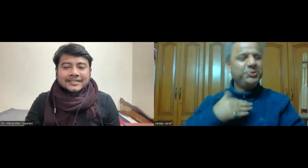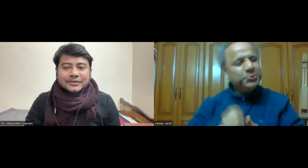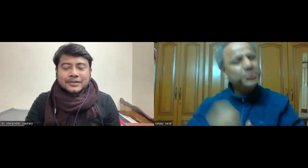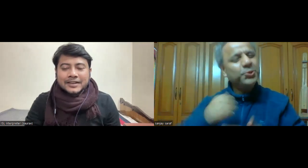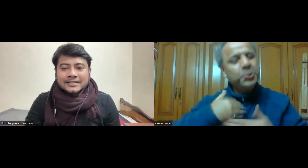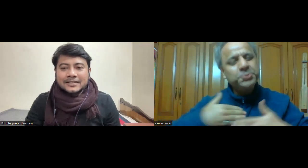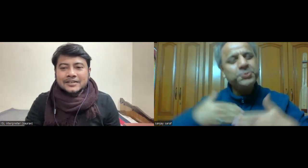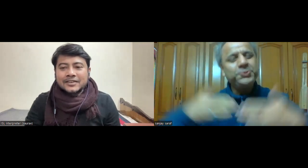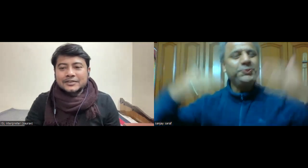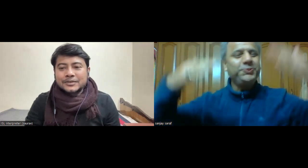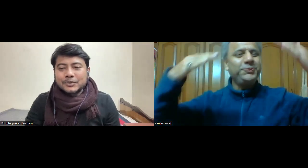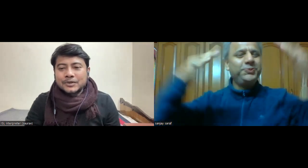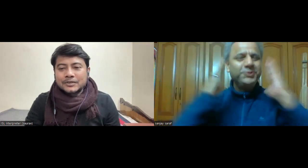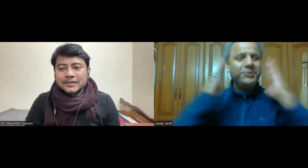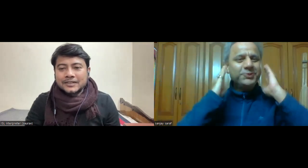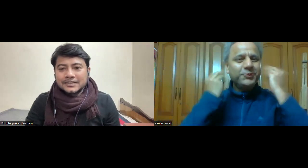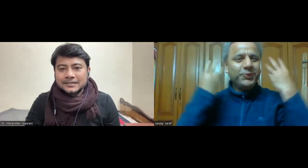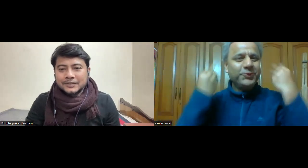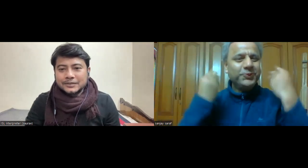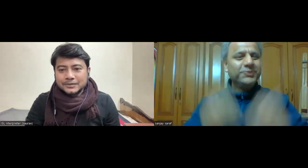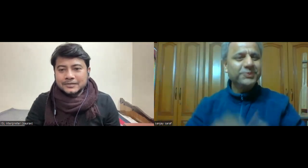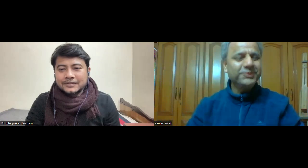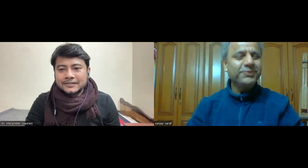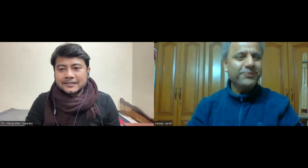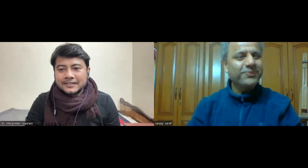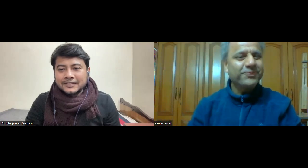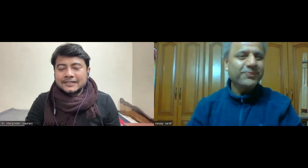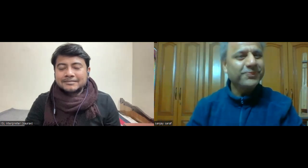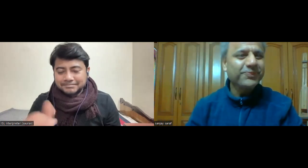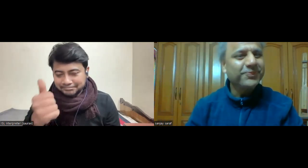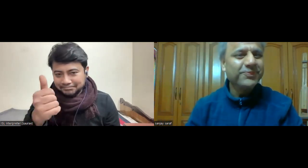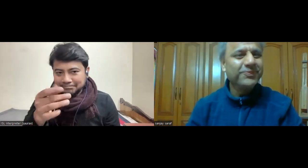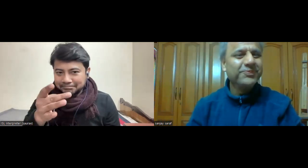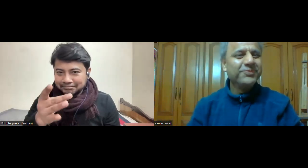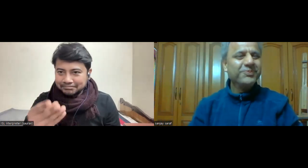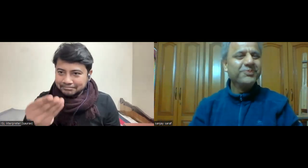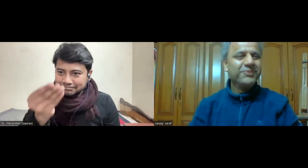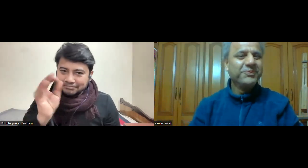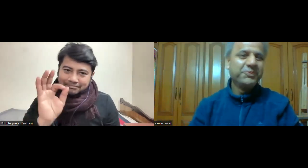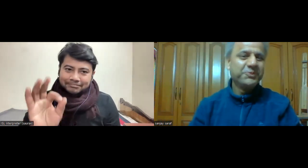As he was doing less rounds, now he's doing more rounds. Mataji wants to. Hari bol, Hari bol.